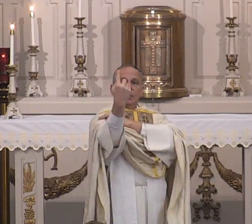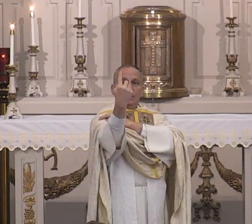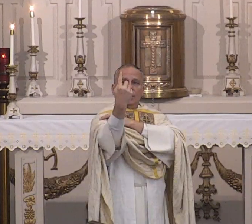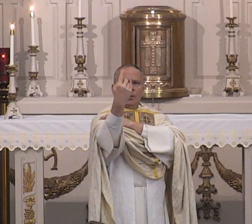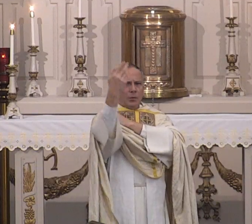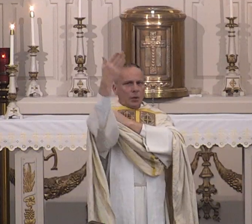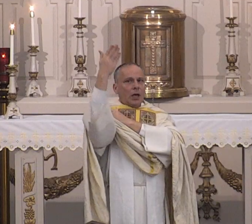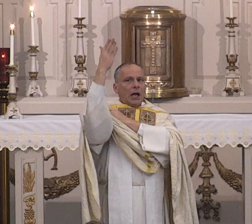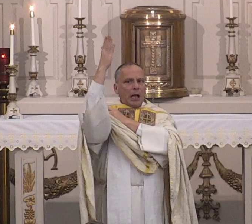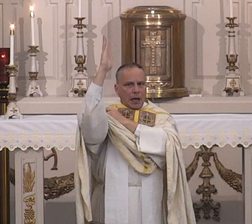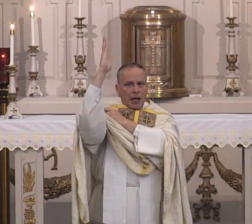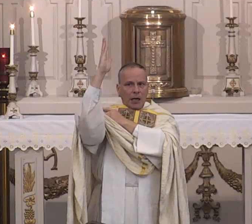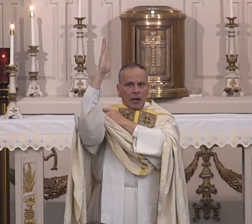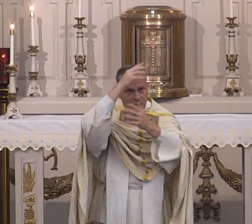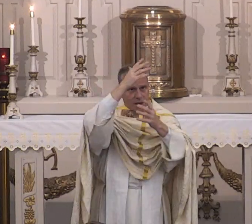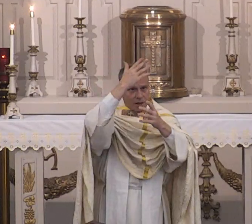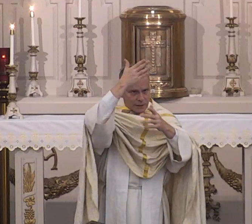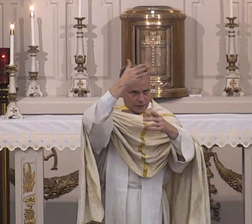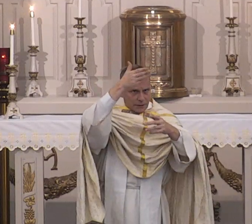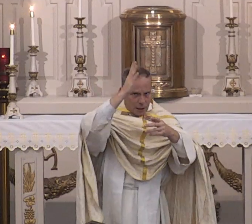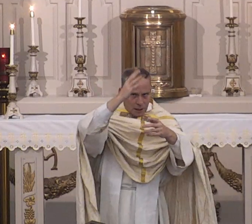Holy Spirit.